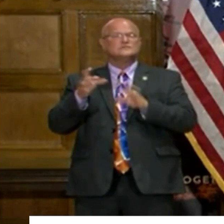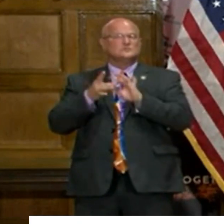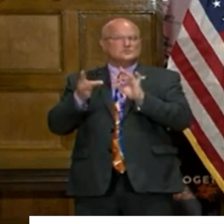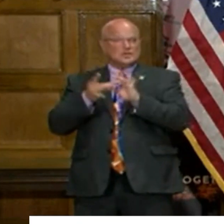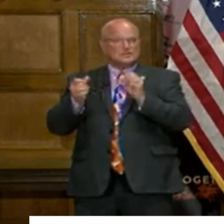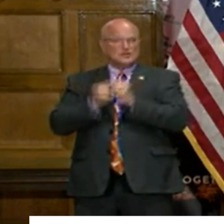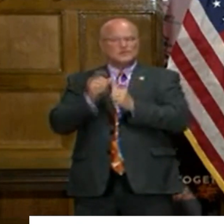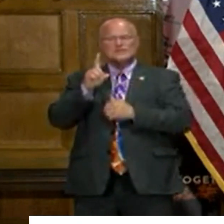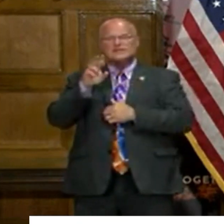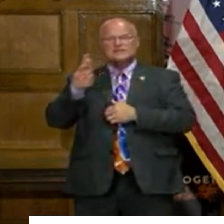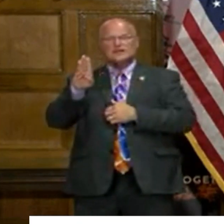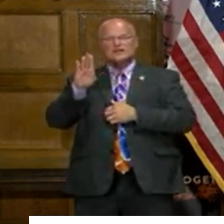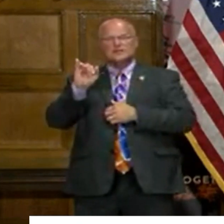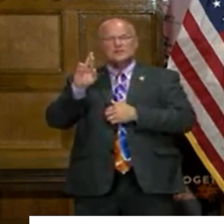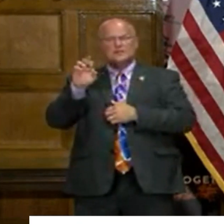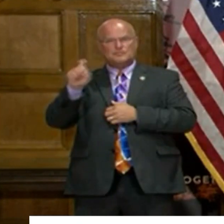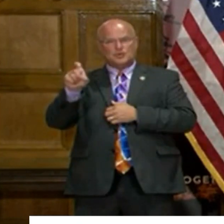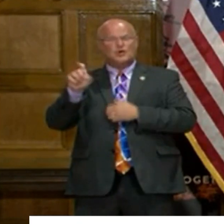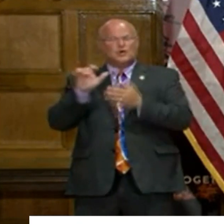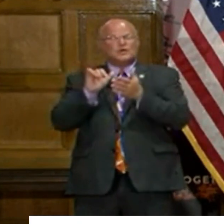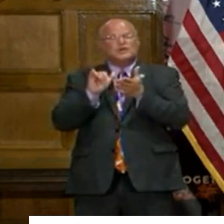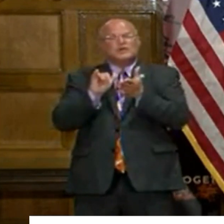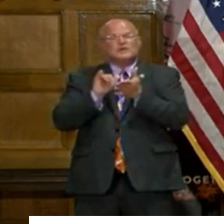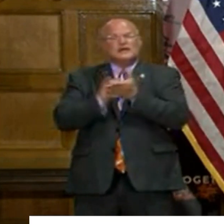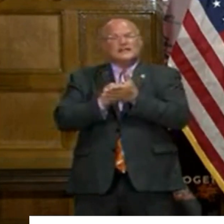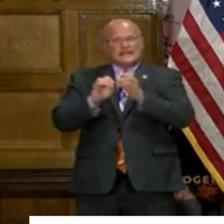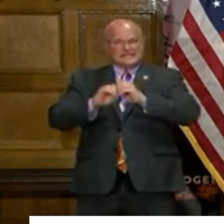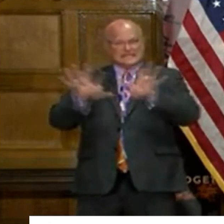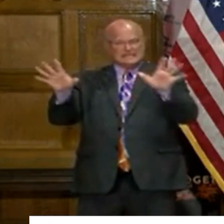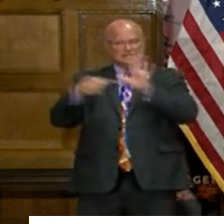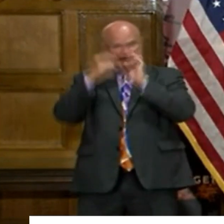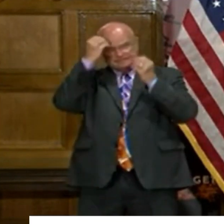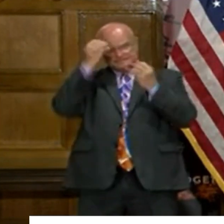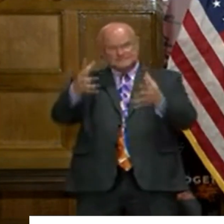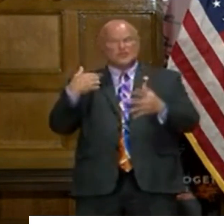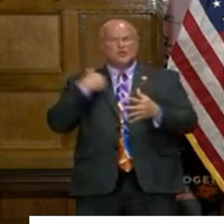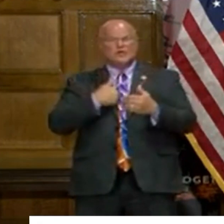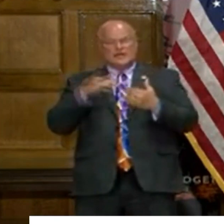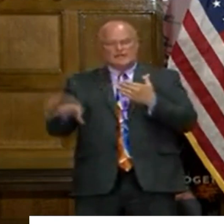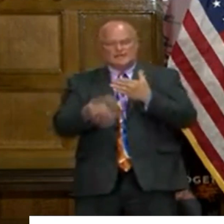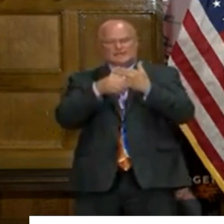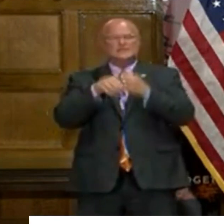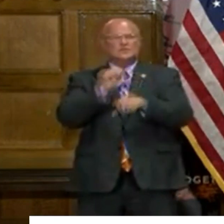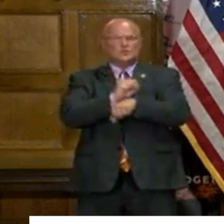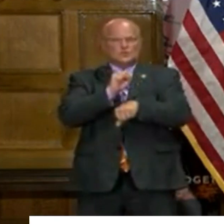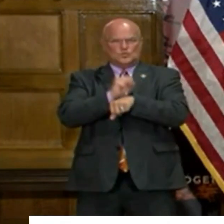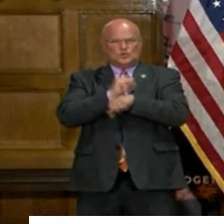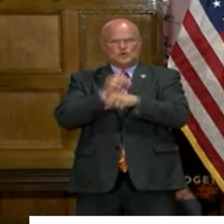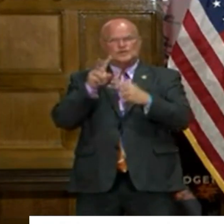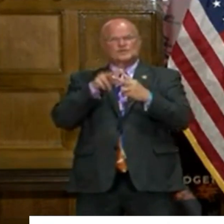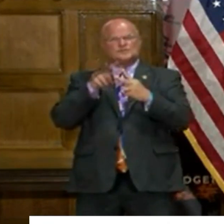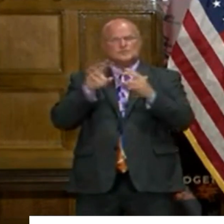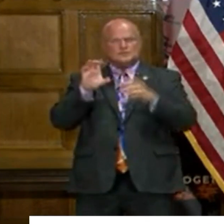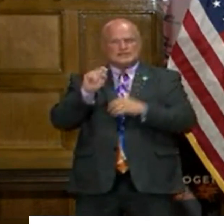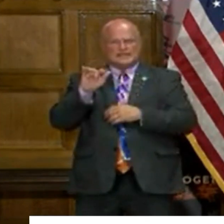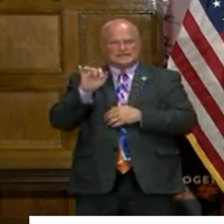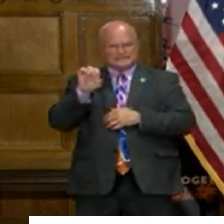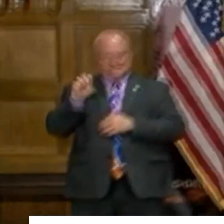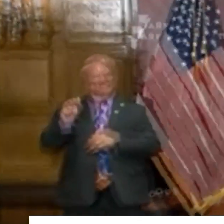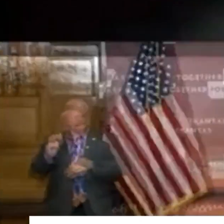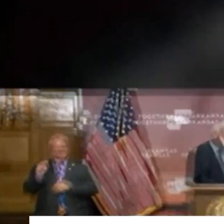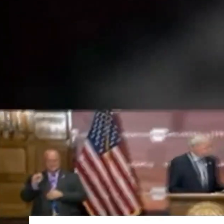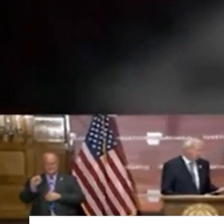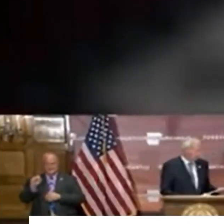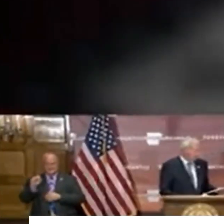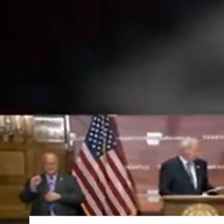with Dr. Birx. Yes, thank you. That clearly indicates that we have some additional work to do in those counties. If we look